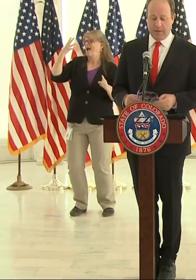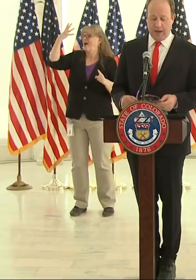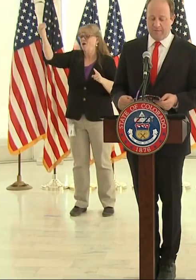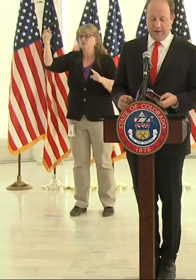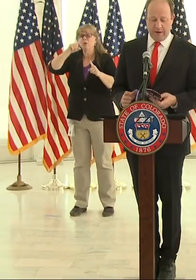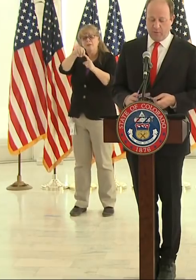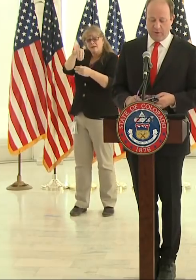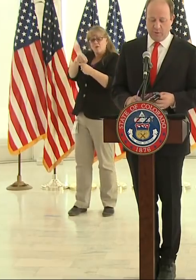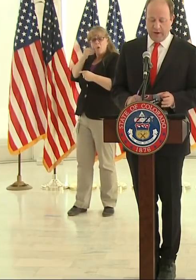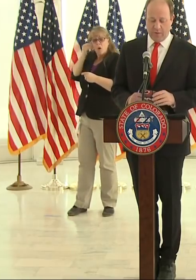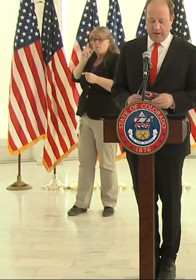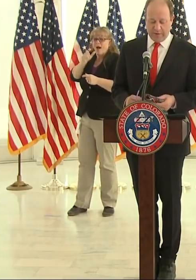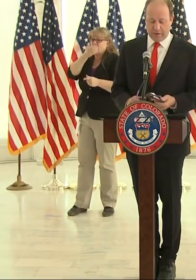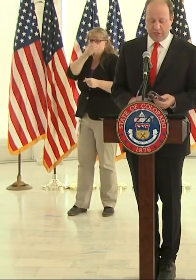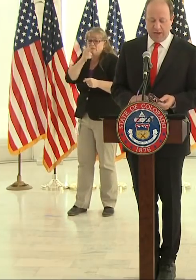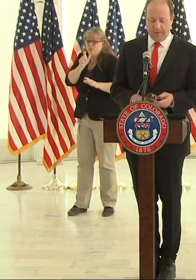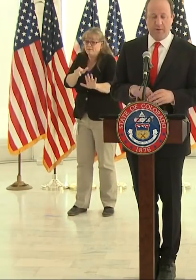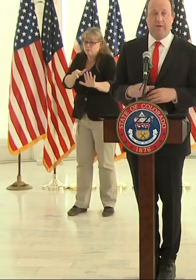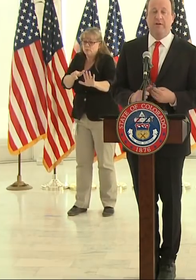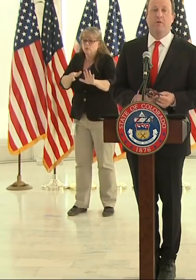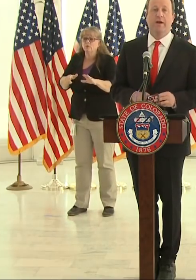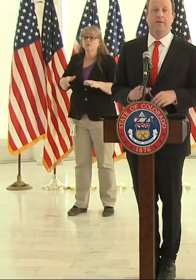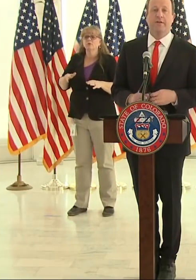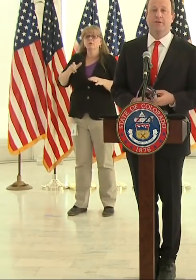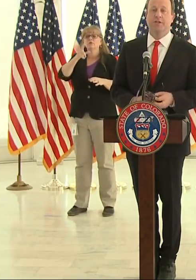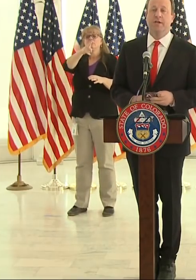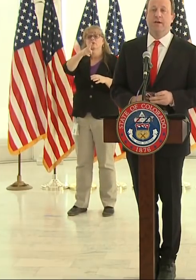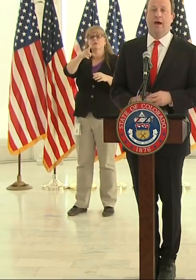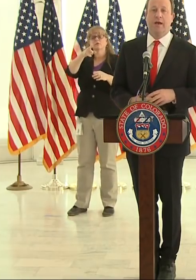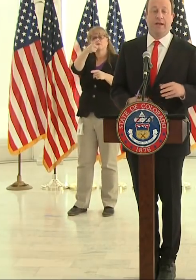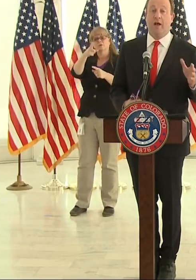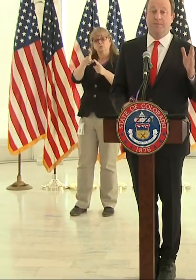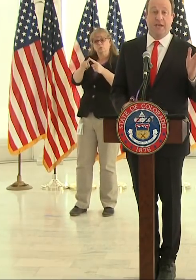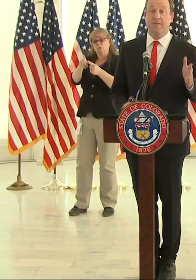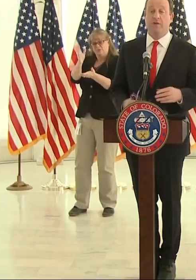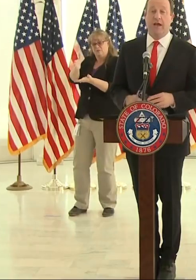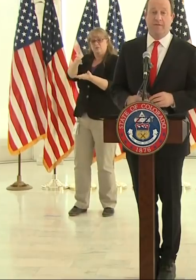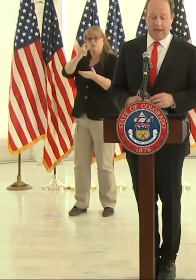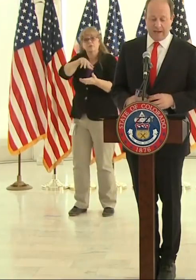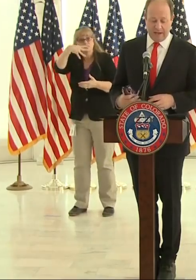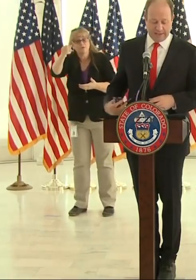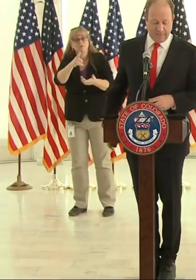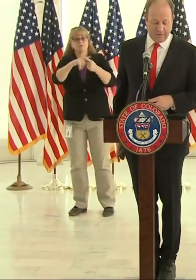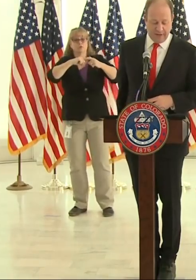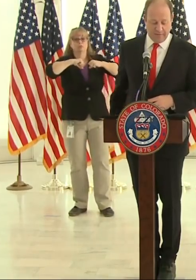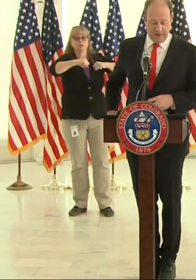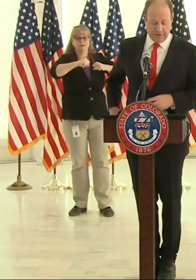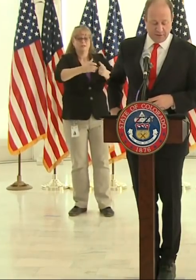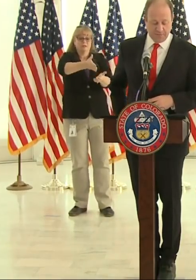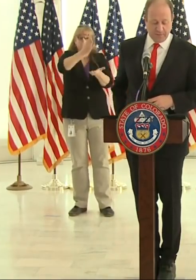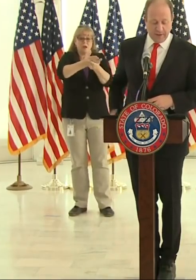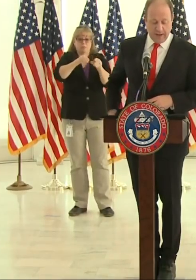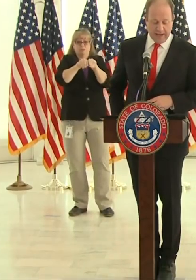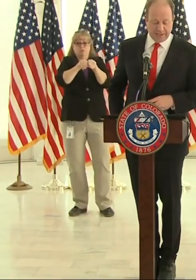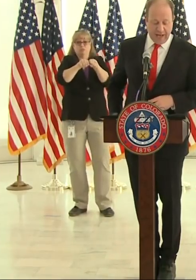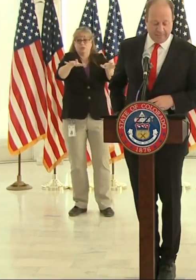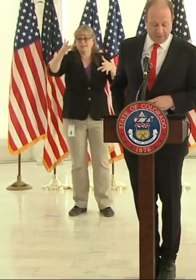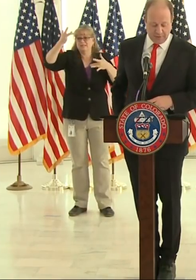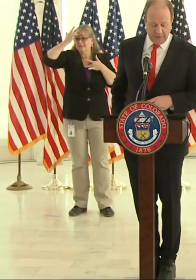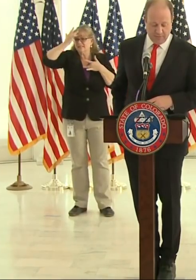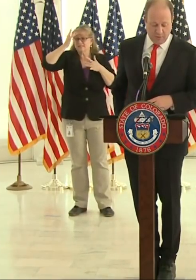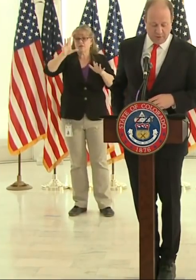nose. Very important to wear whenever you're shopping, whenever you're around others. It can help save your life and save the life of others.